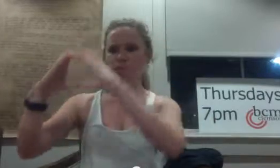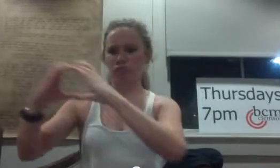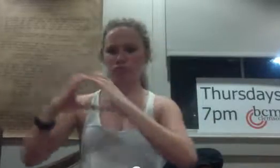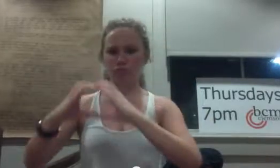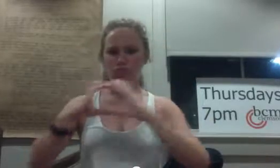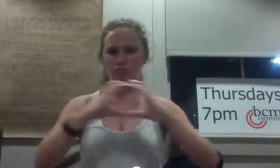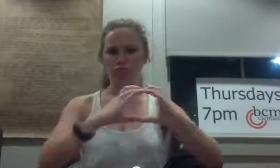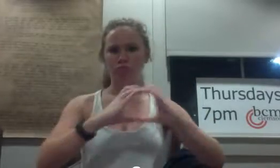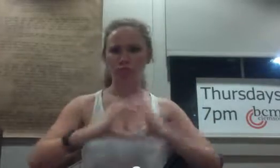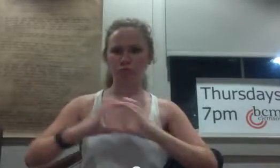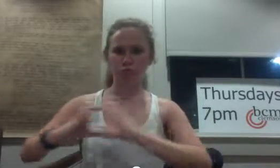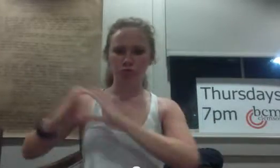are blocks.